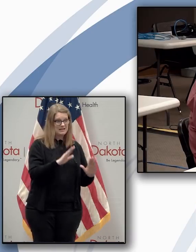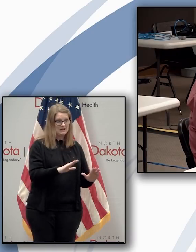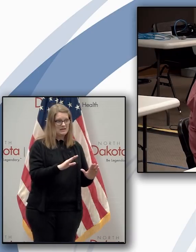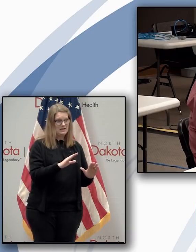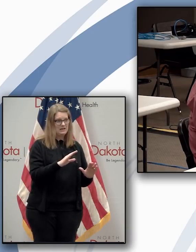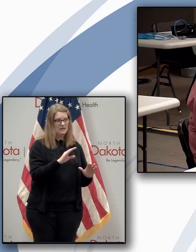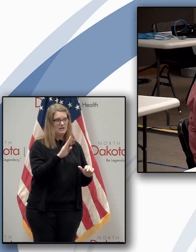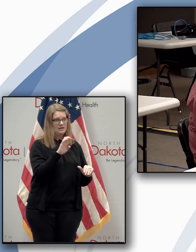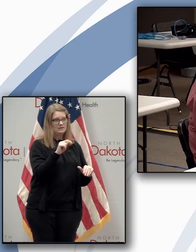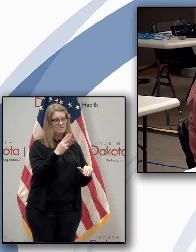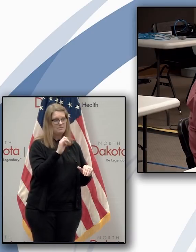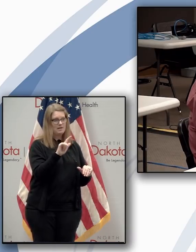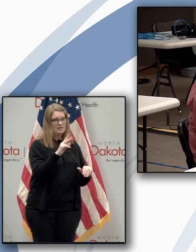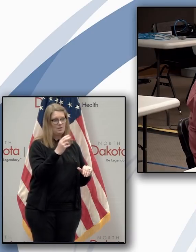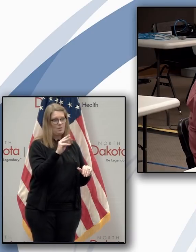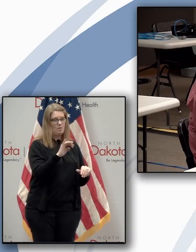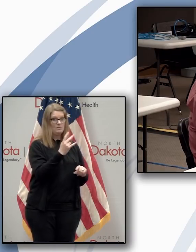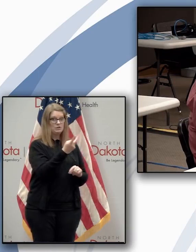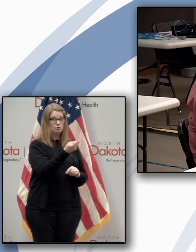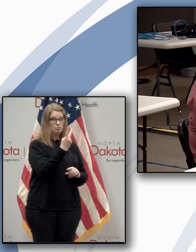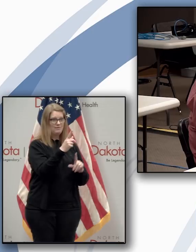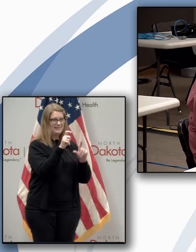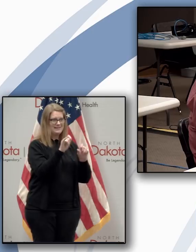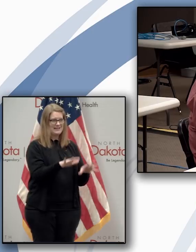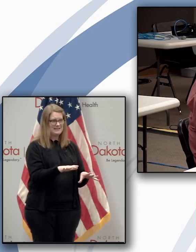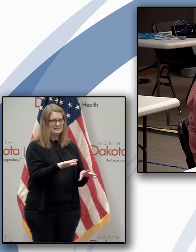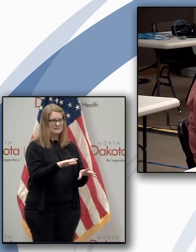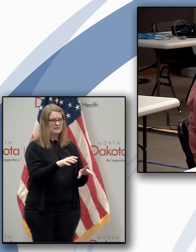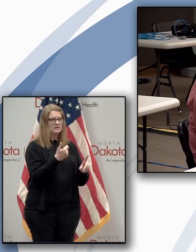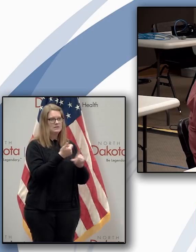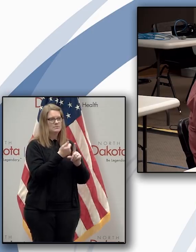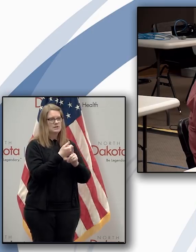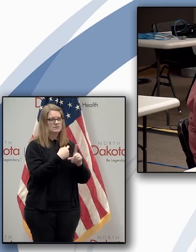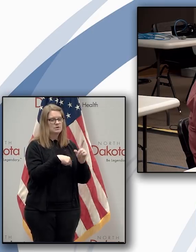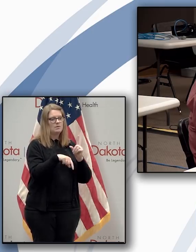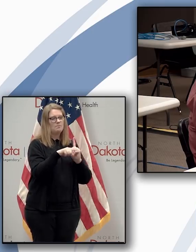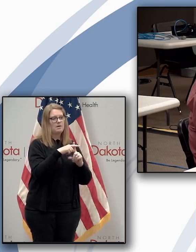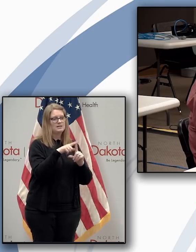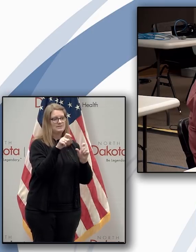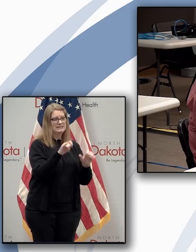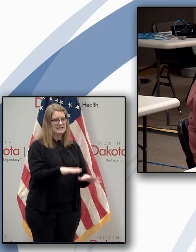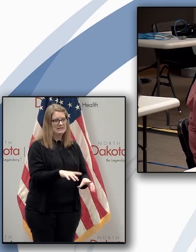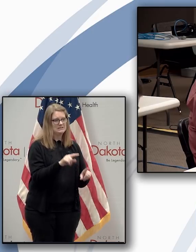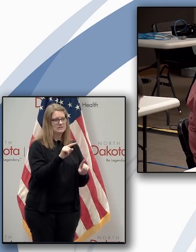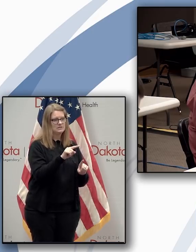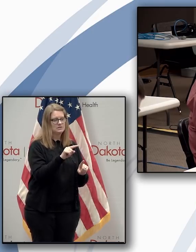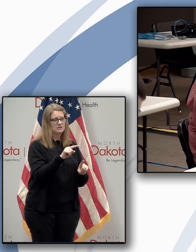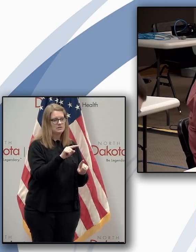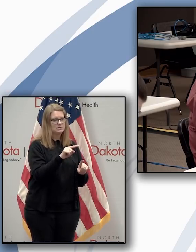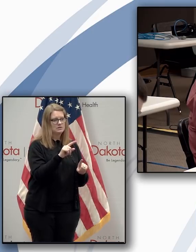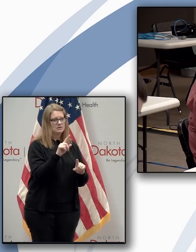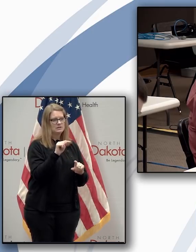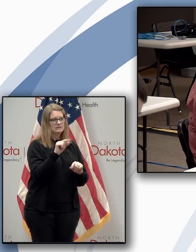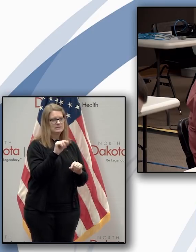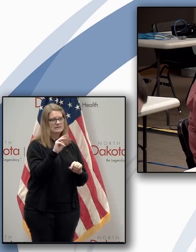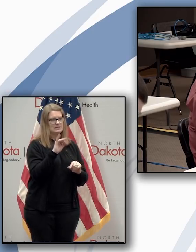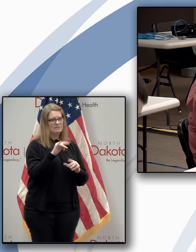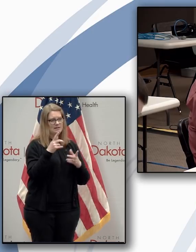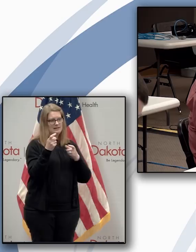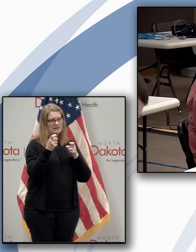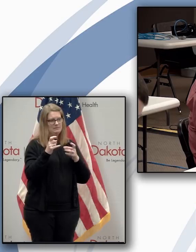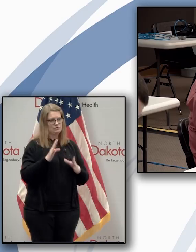at the Bethel Home nursing home have returned as positive tests. Tammy, the administrator